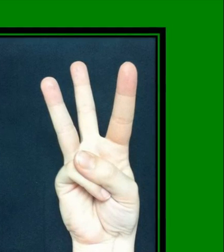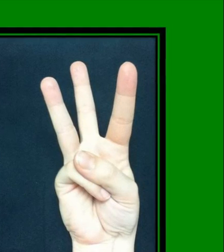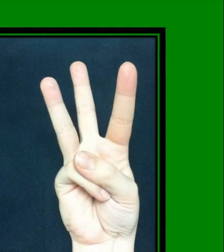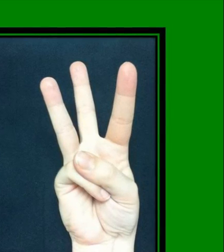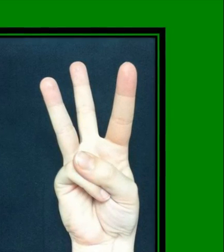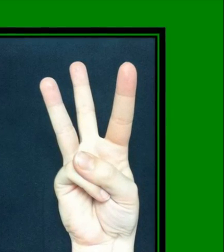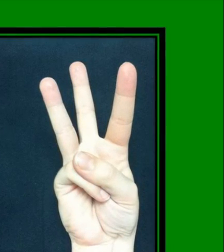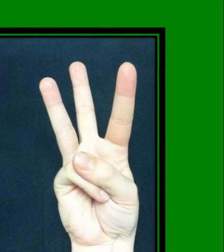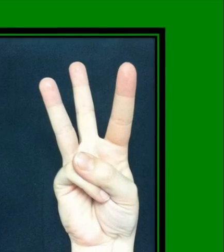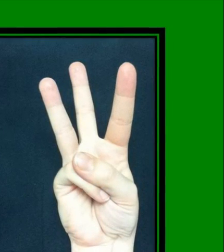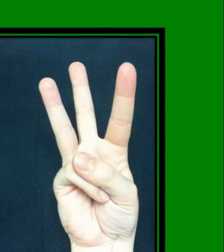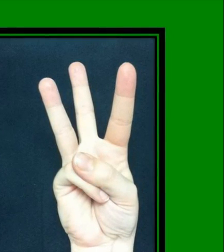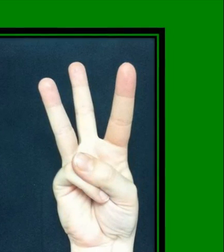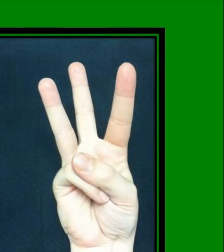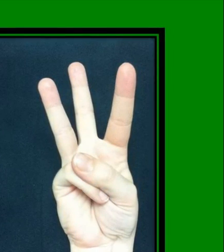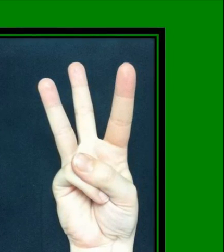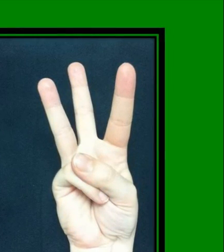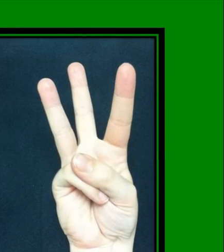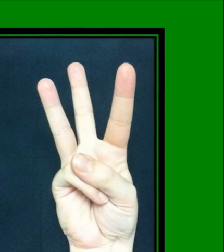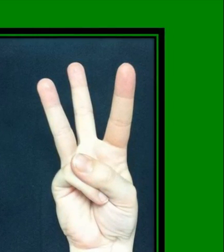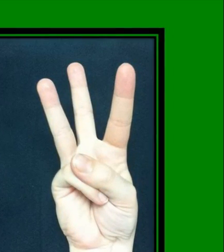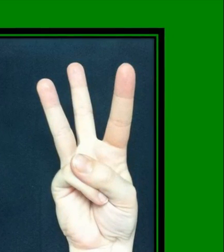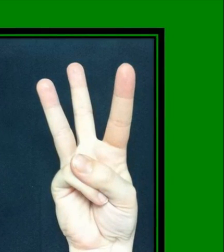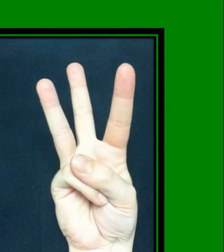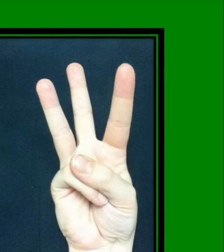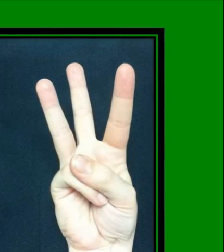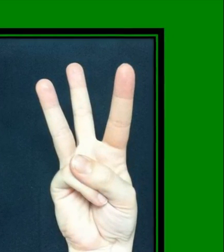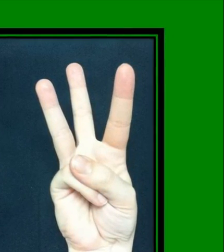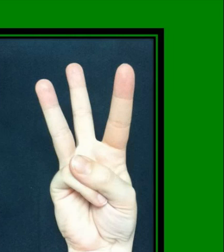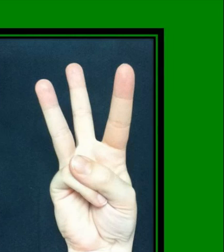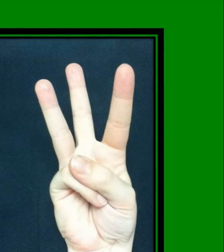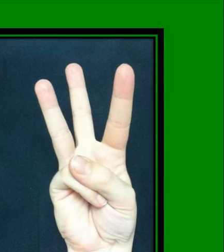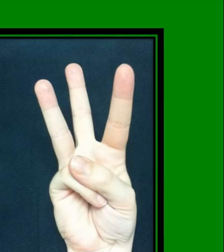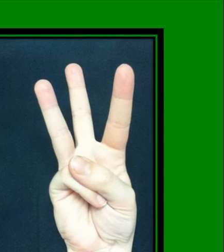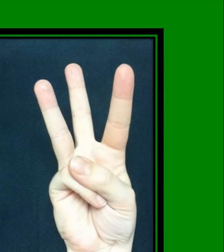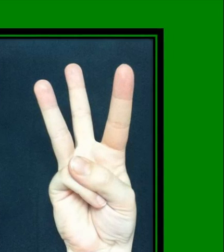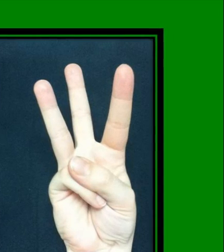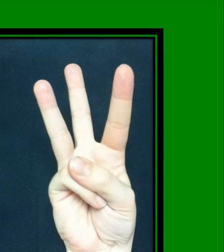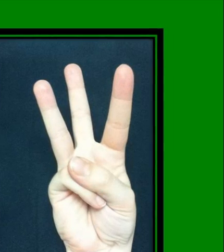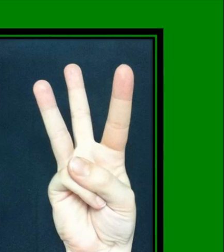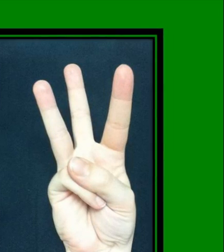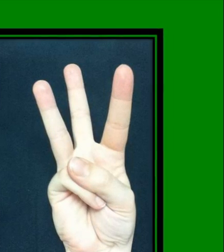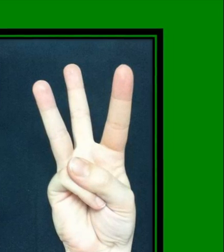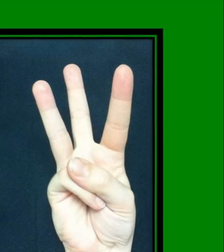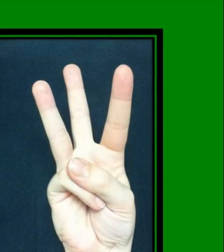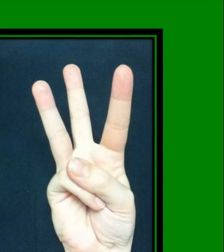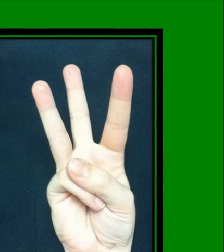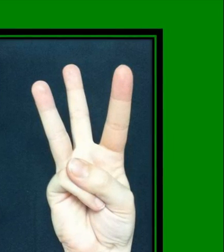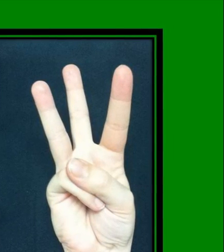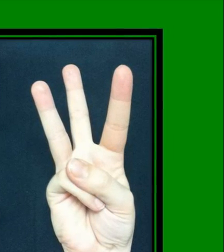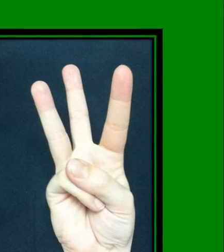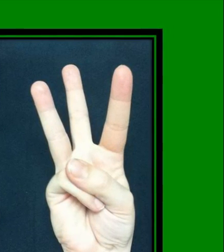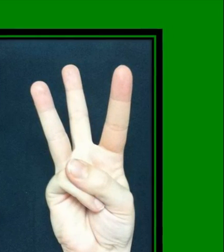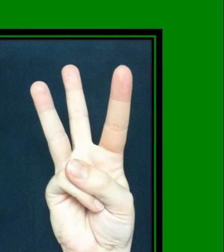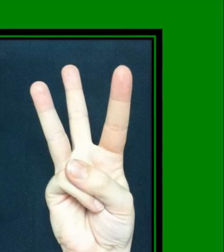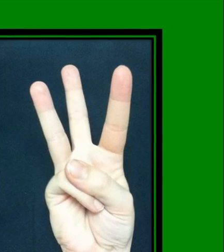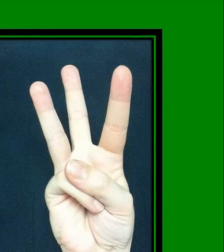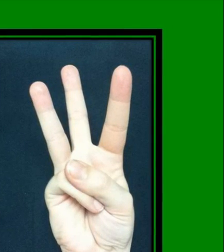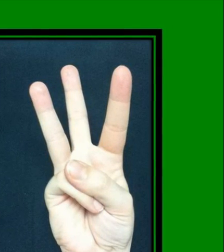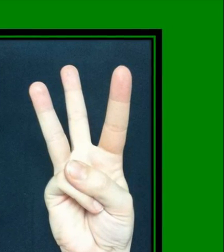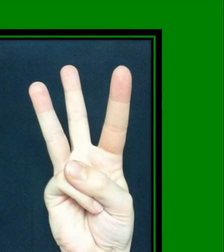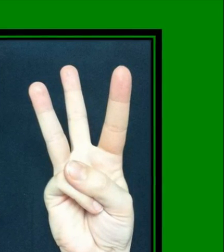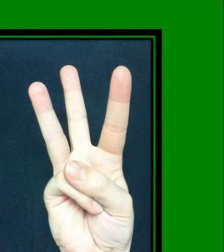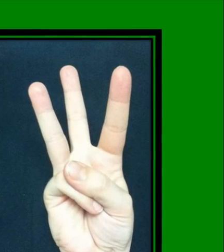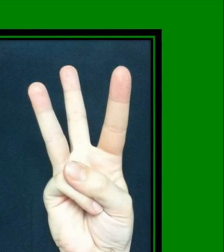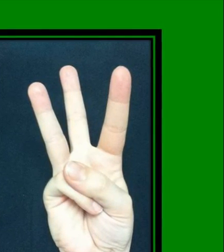are separated from each other and sticking up straight to create the shape of a W. And